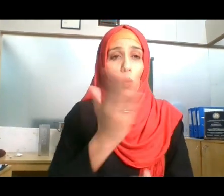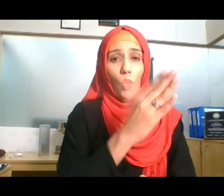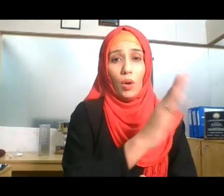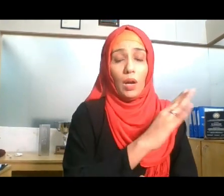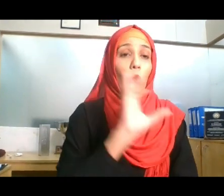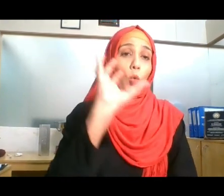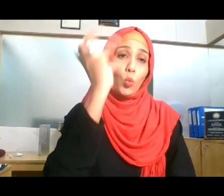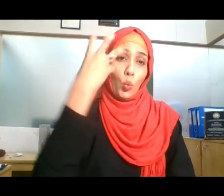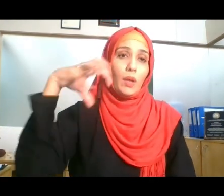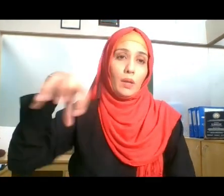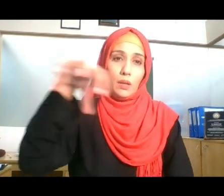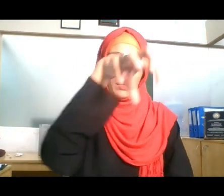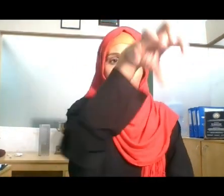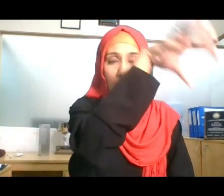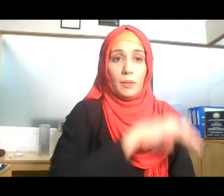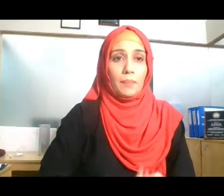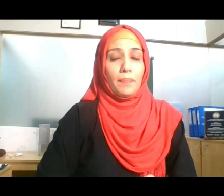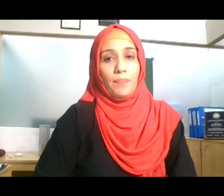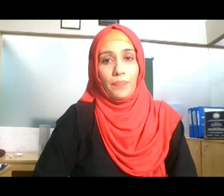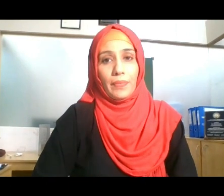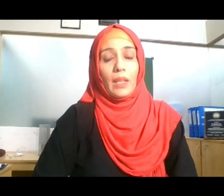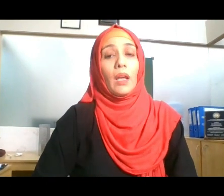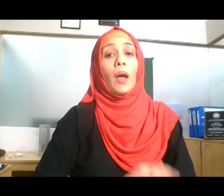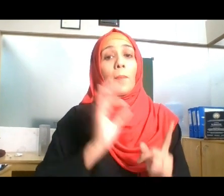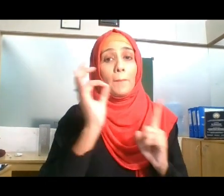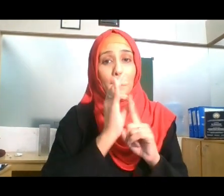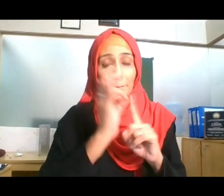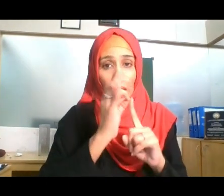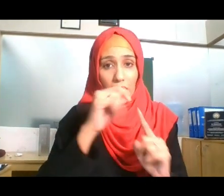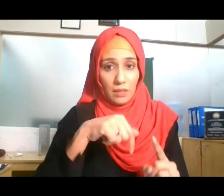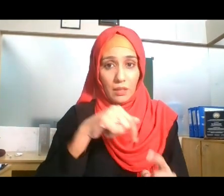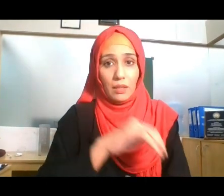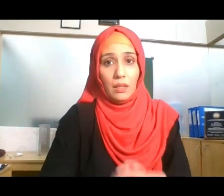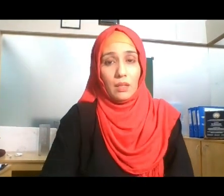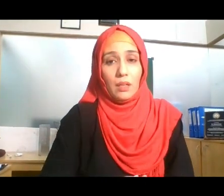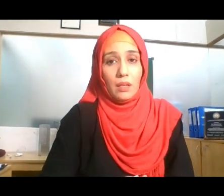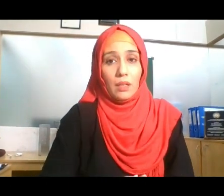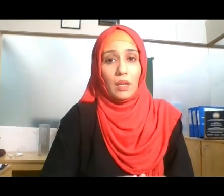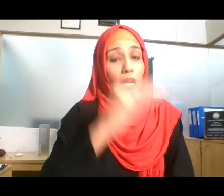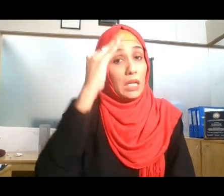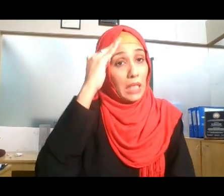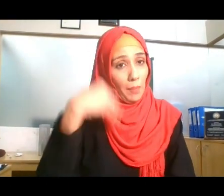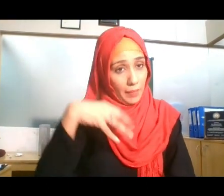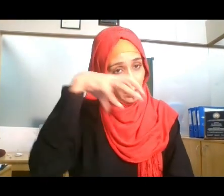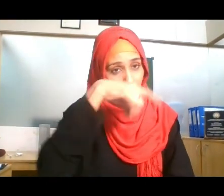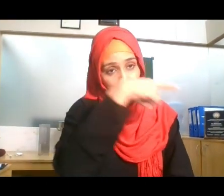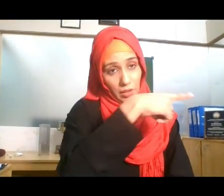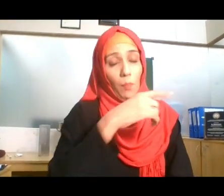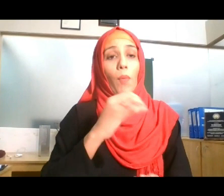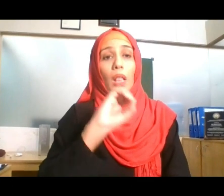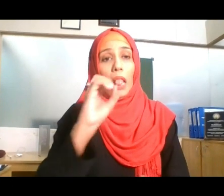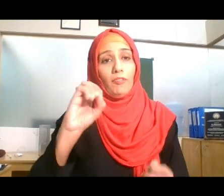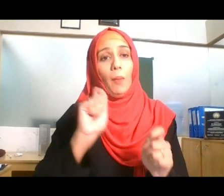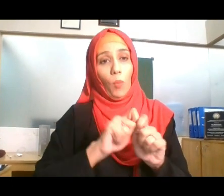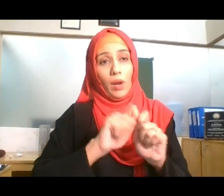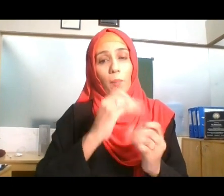world. Here in Pakistan, we have a chapter which is Islamabad chapter. So